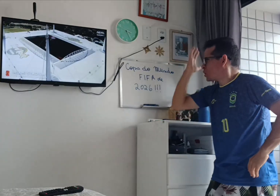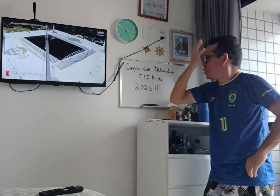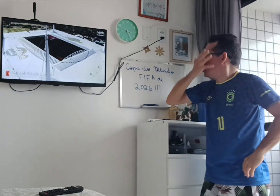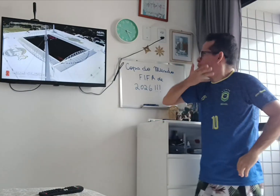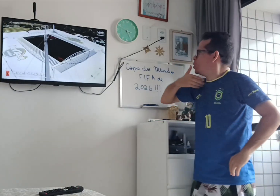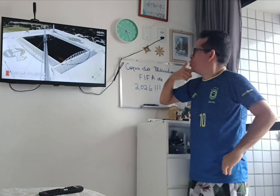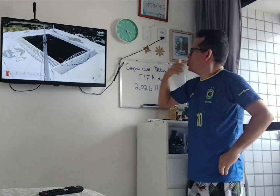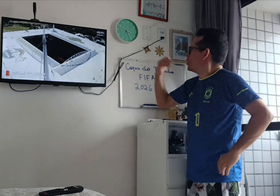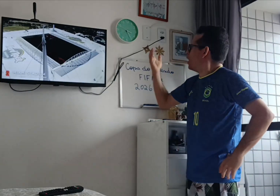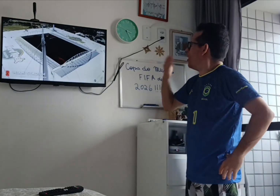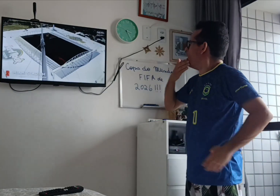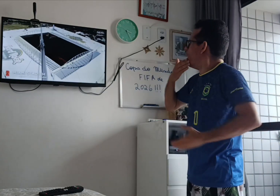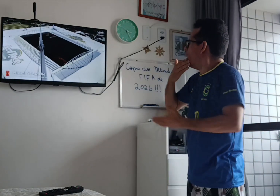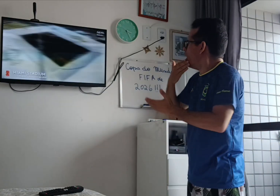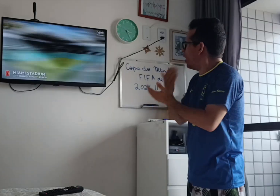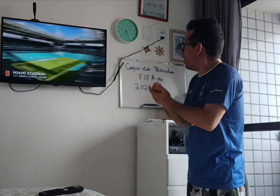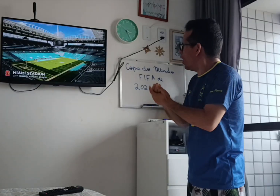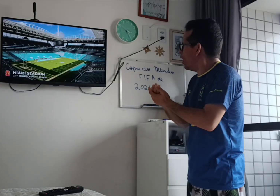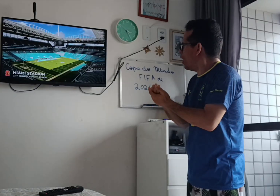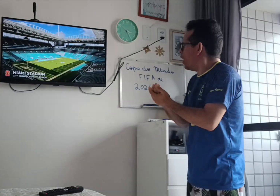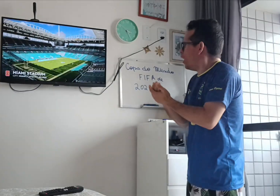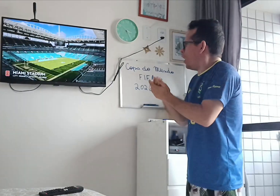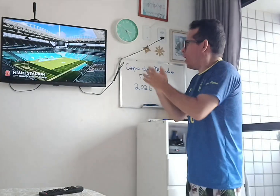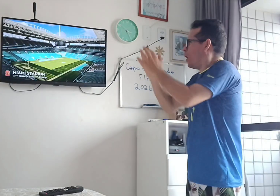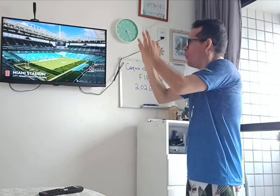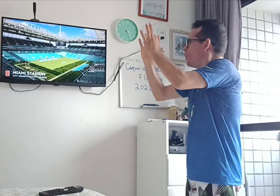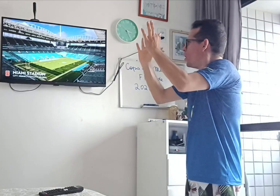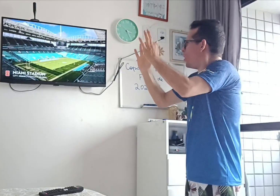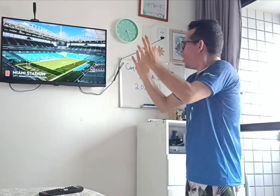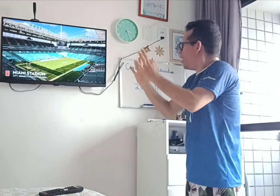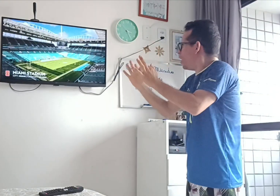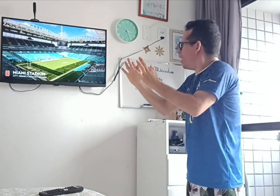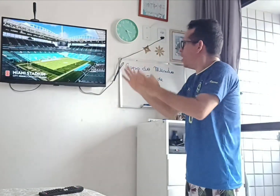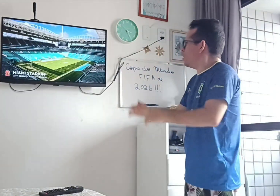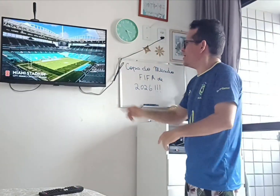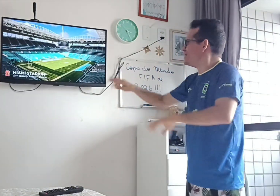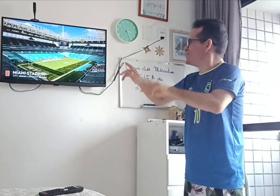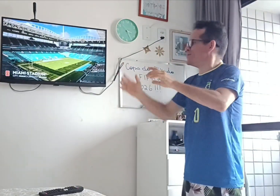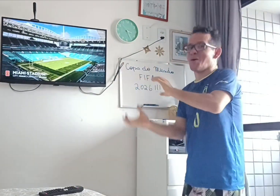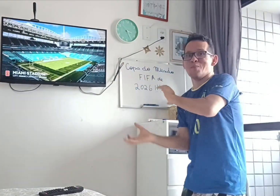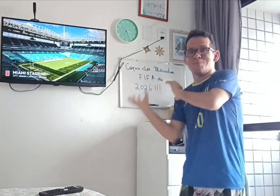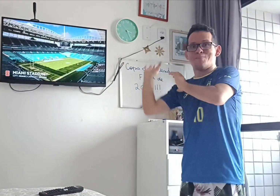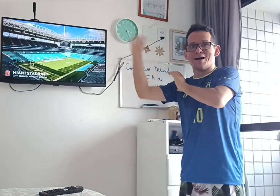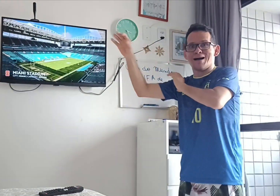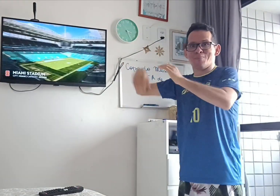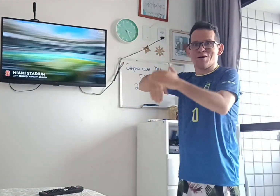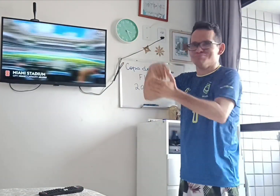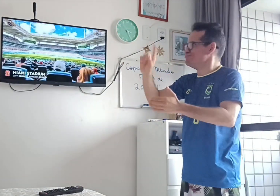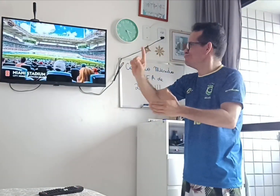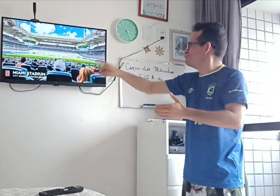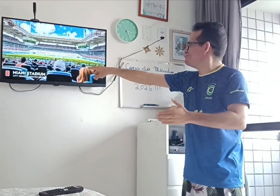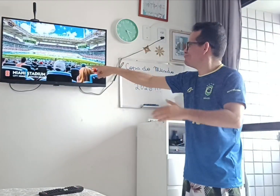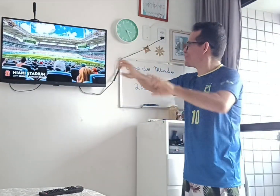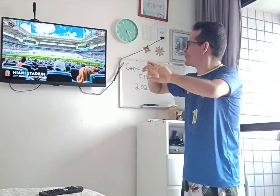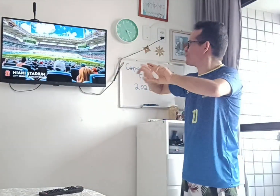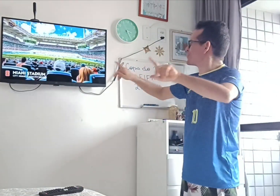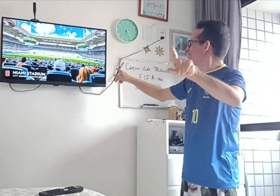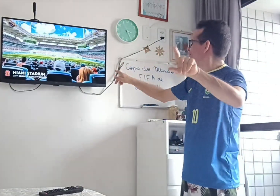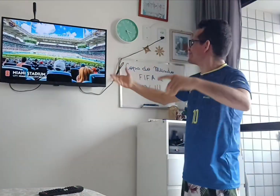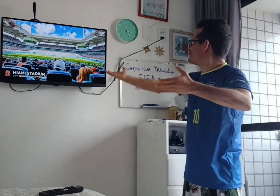tall corner masts, huge video screens, and a tighter football layout that brings fans closer to the action. In the group stage, it will welcome